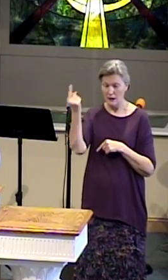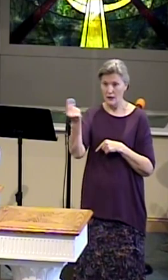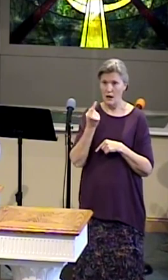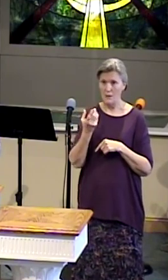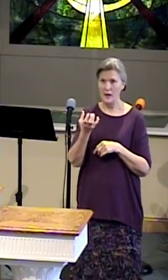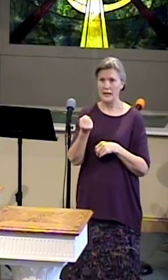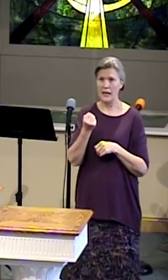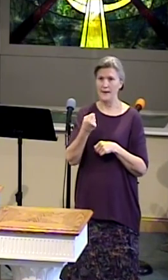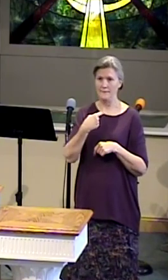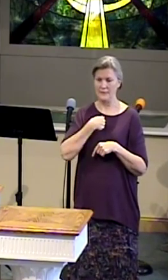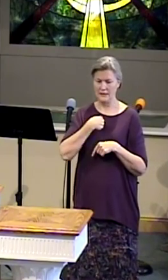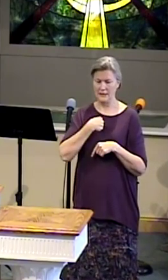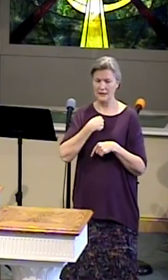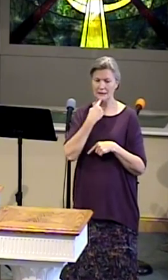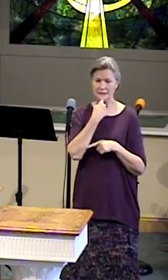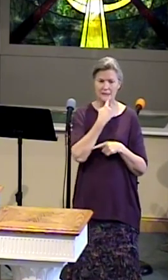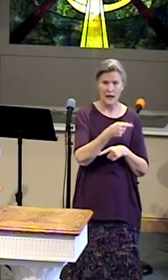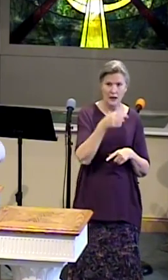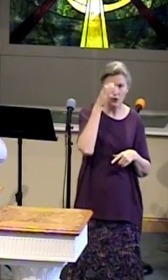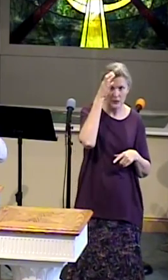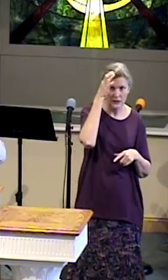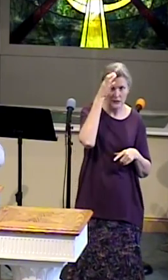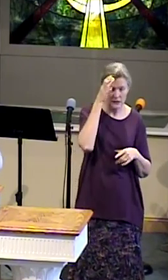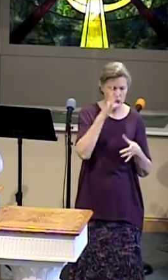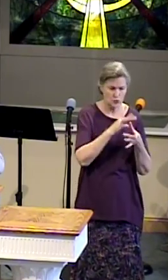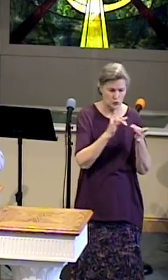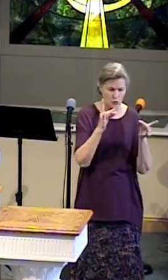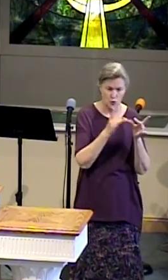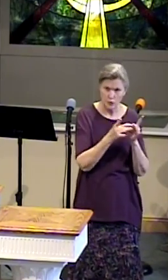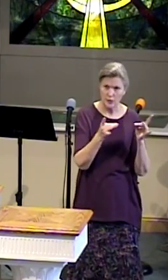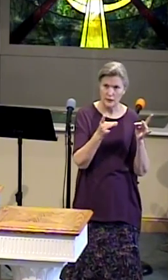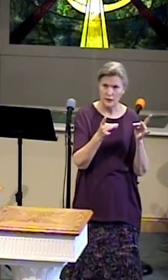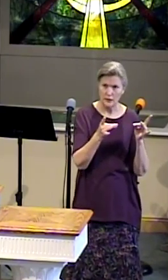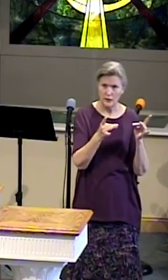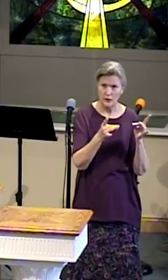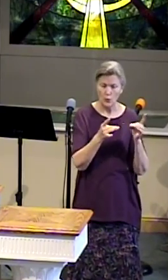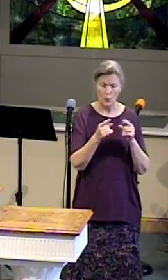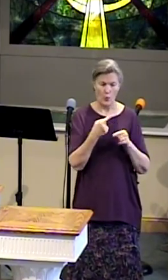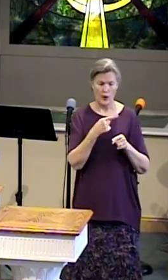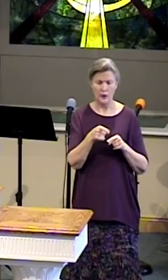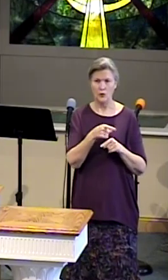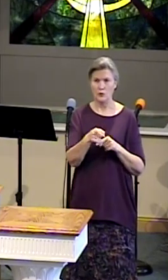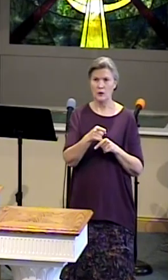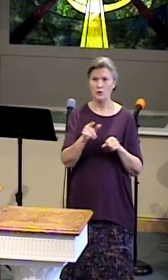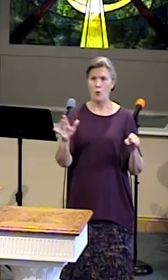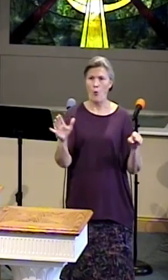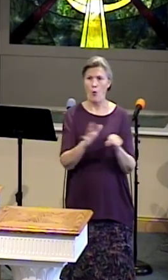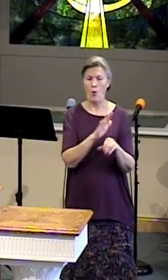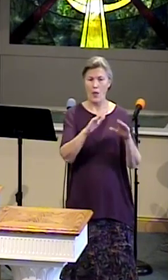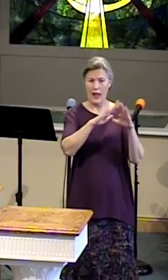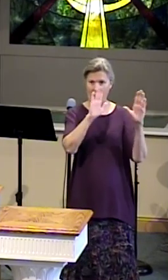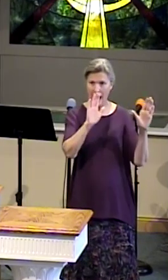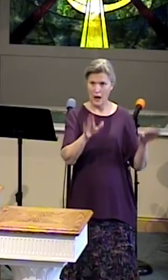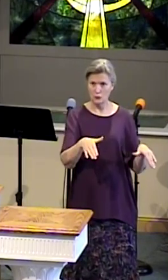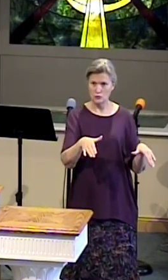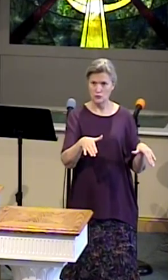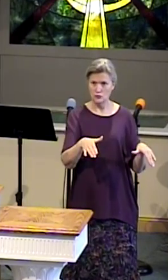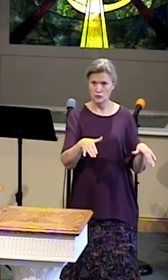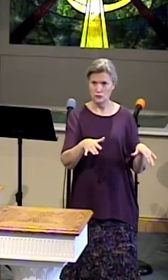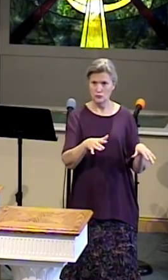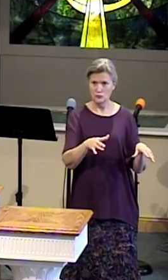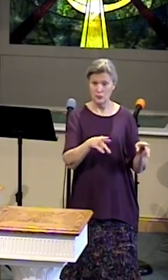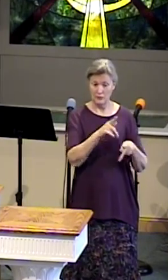me, to tell Cornelius words whereby thou and all thy house shall be